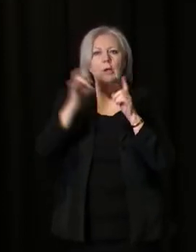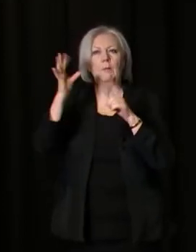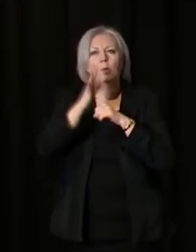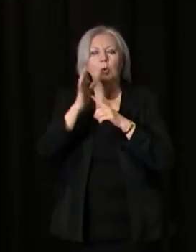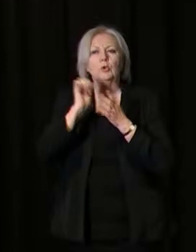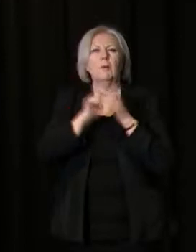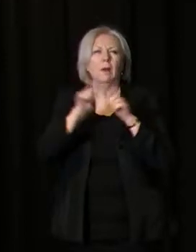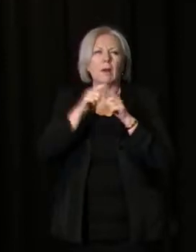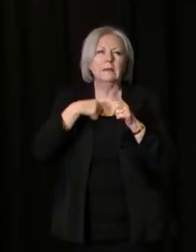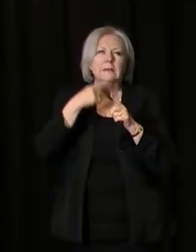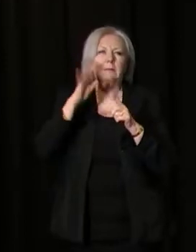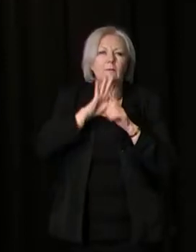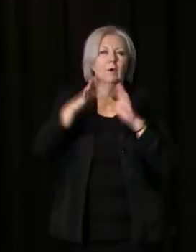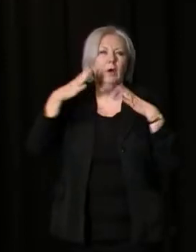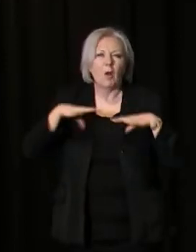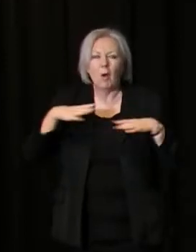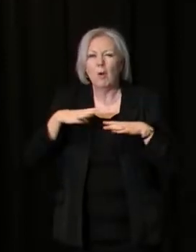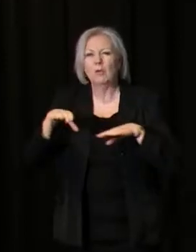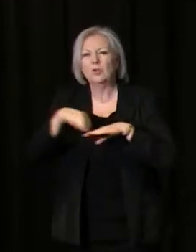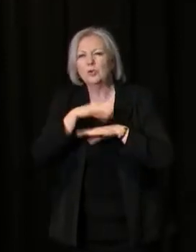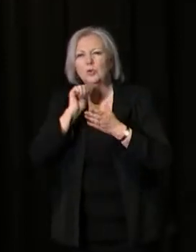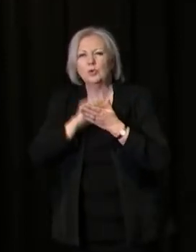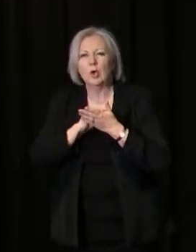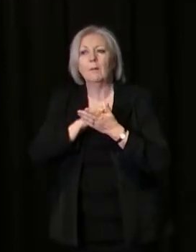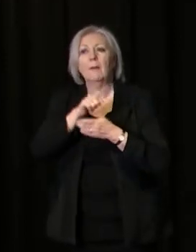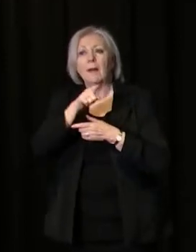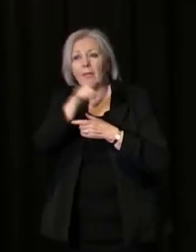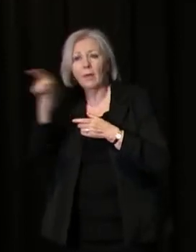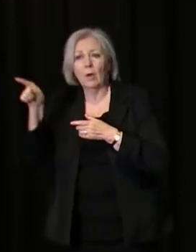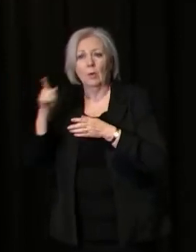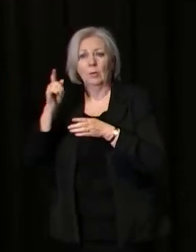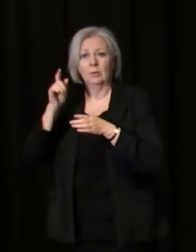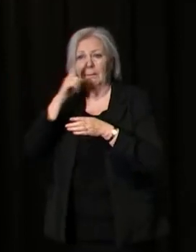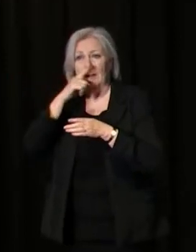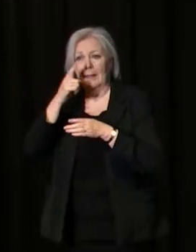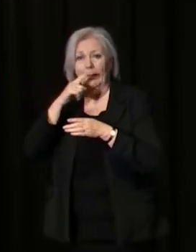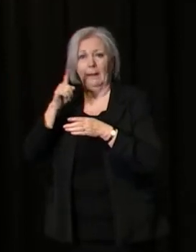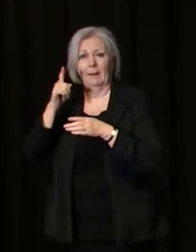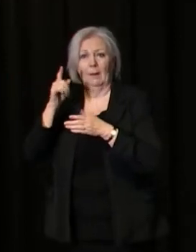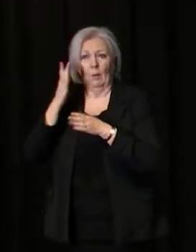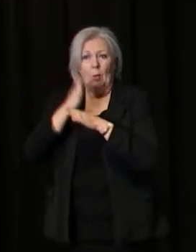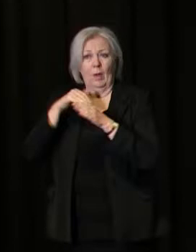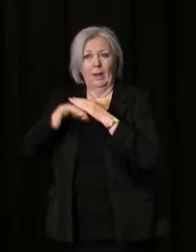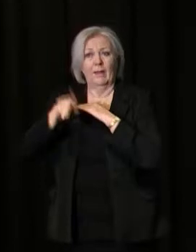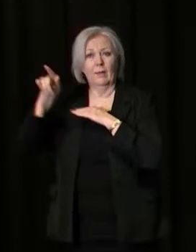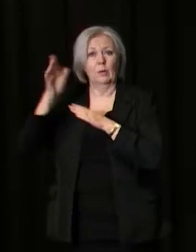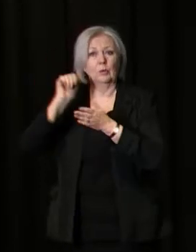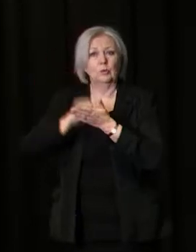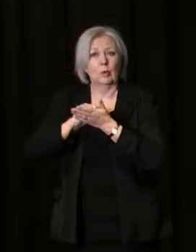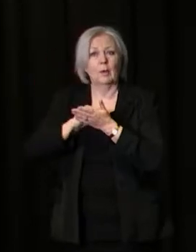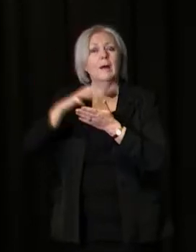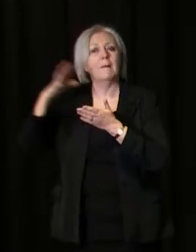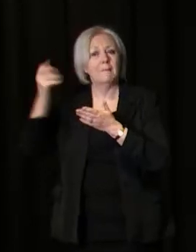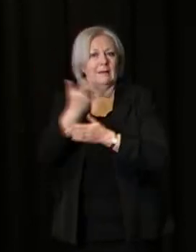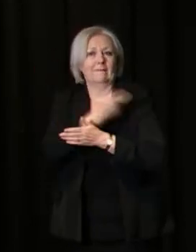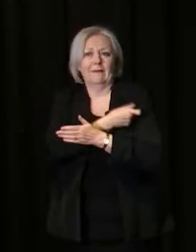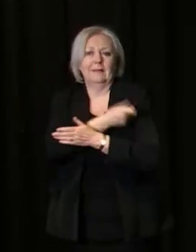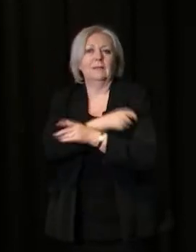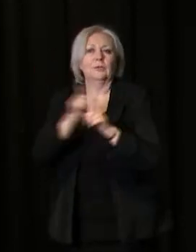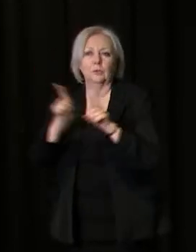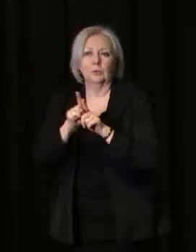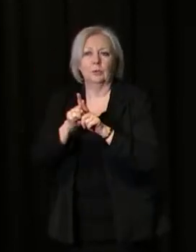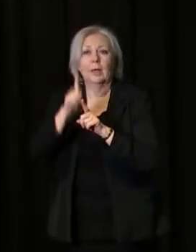reasons that we've added everyone else into the mandate. Being vaccinated means we can be open. Being vaccinated means we can be safe. Being vaccinated